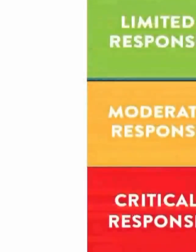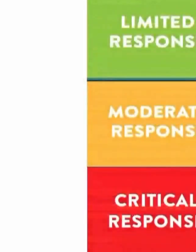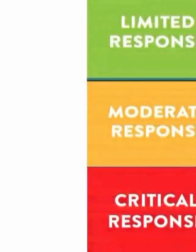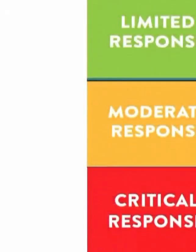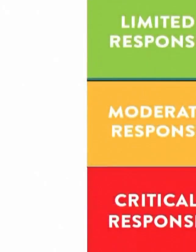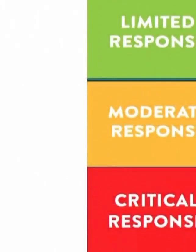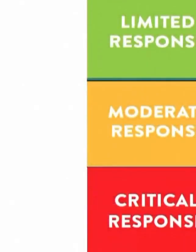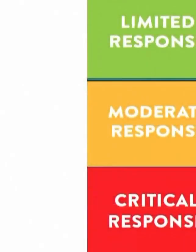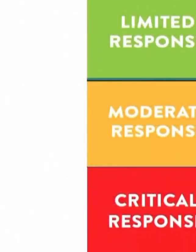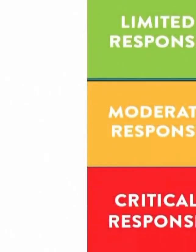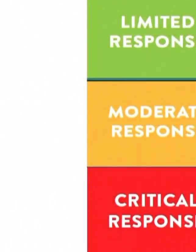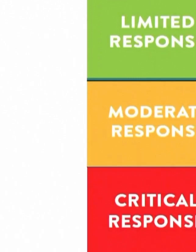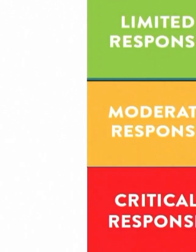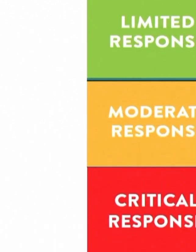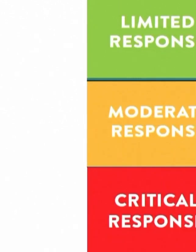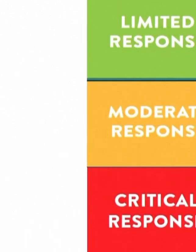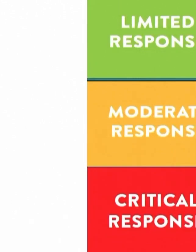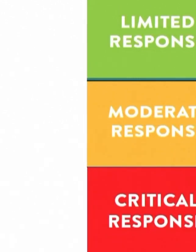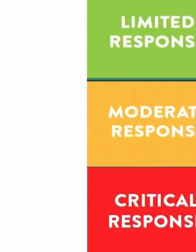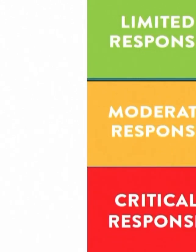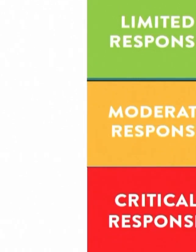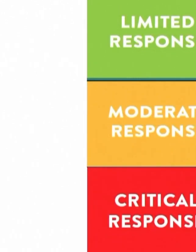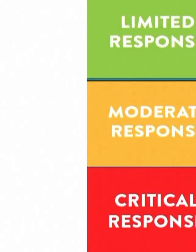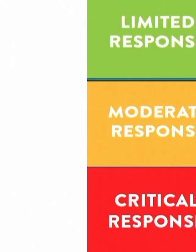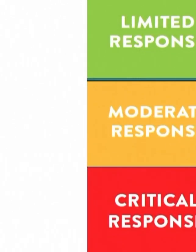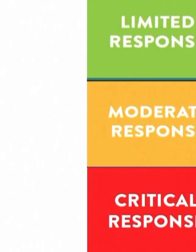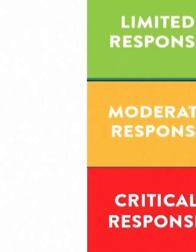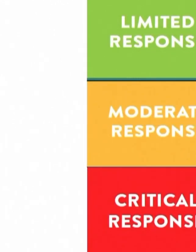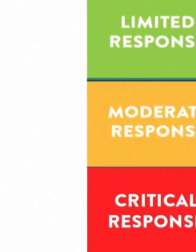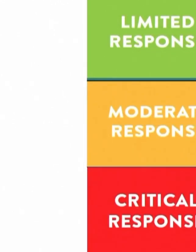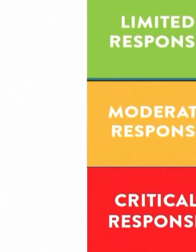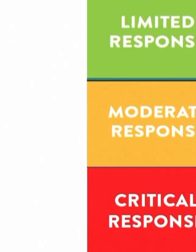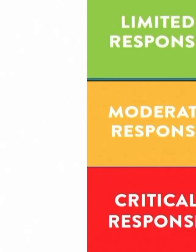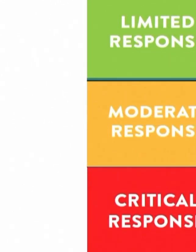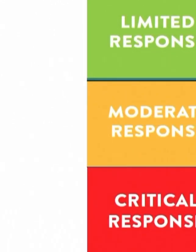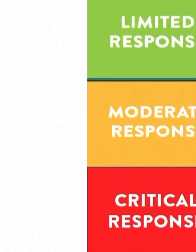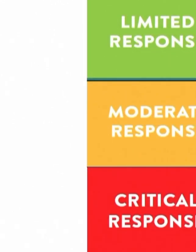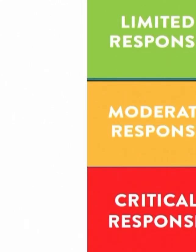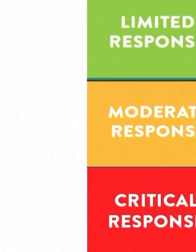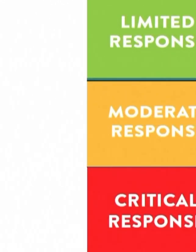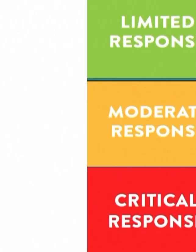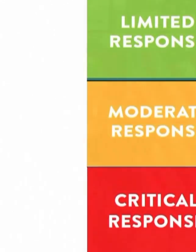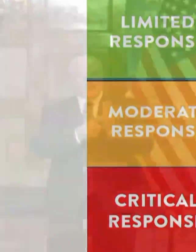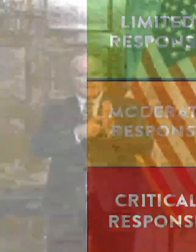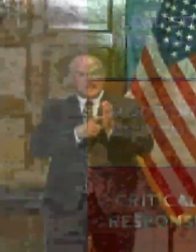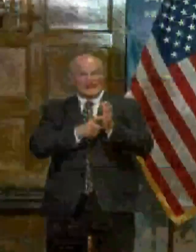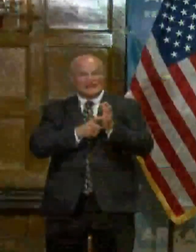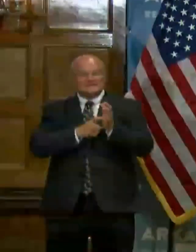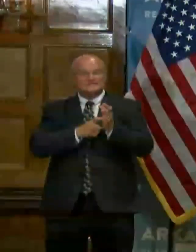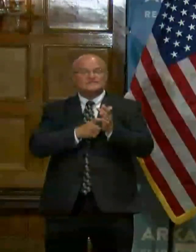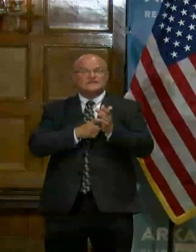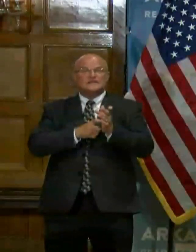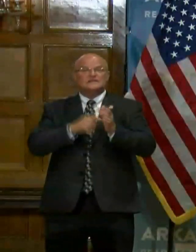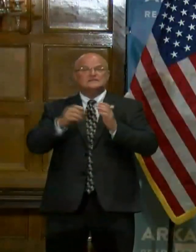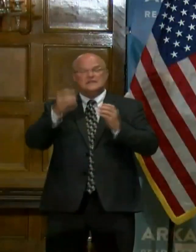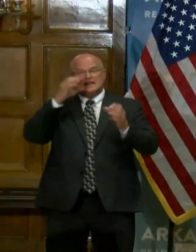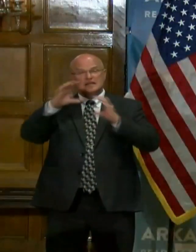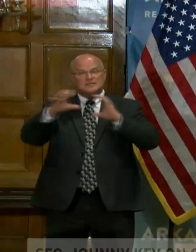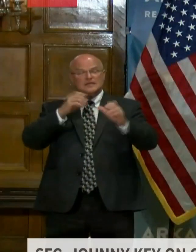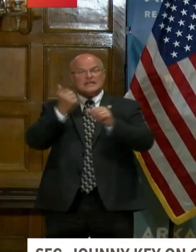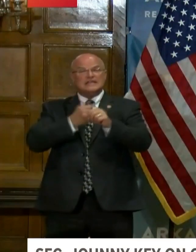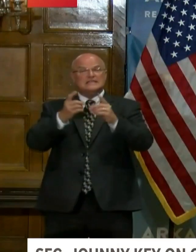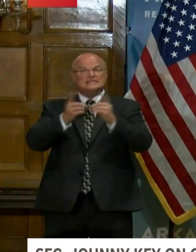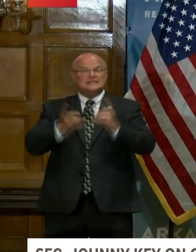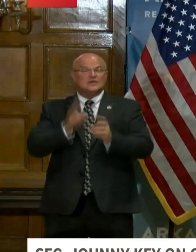Okay. That was the only one. All right. Thought there was one more. Sorry. Each district will identify, as relative to communication,